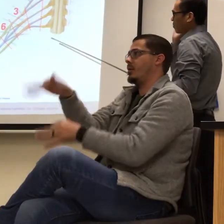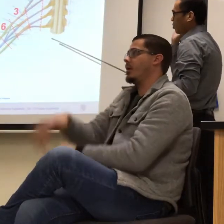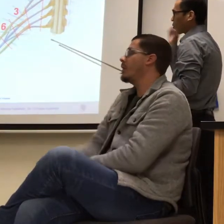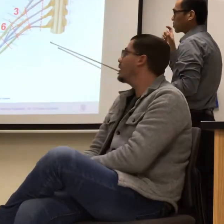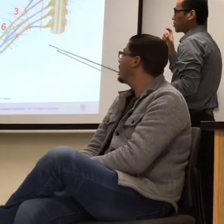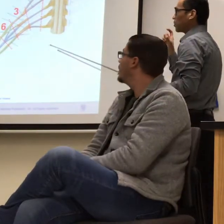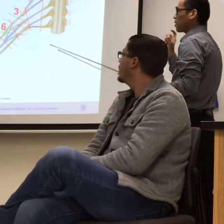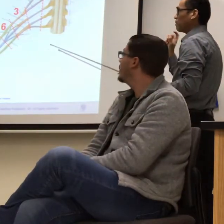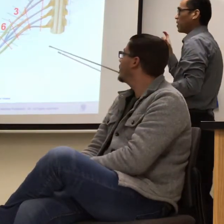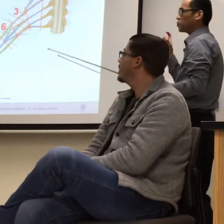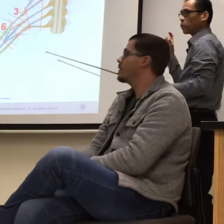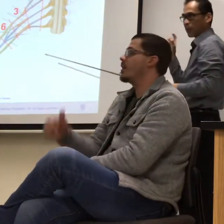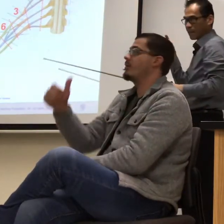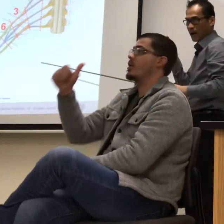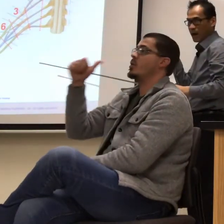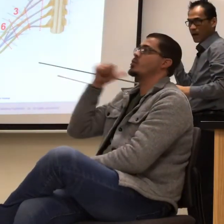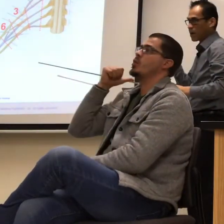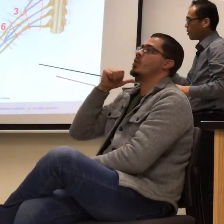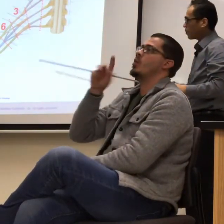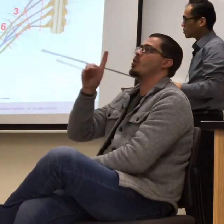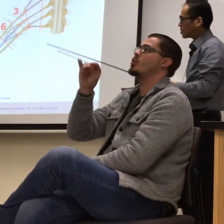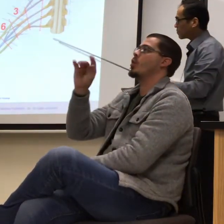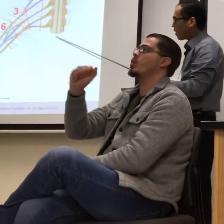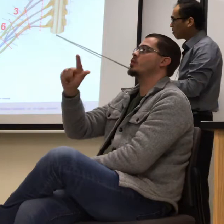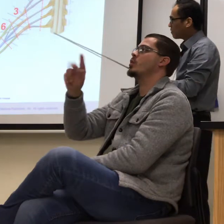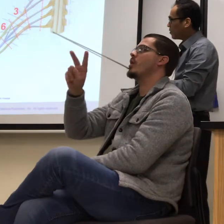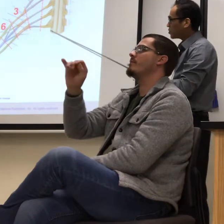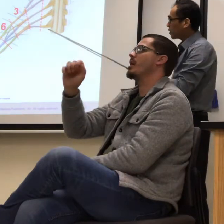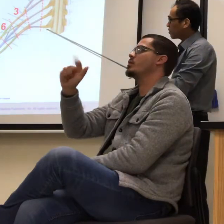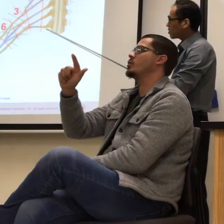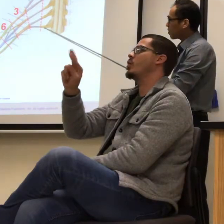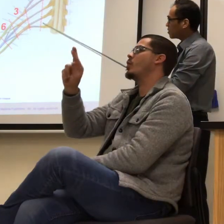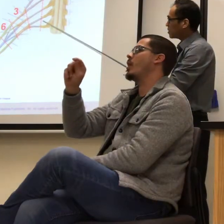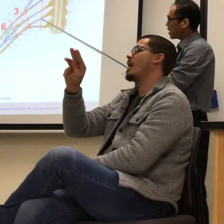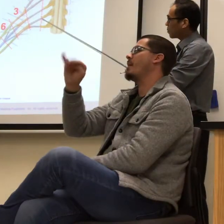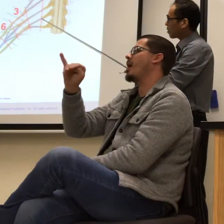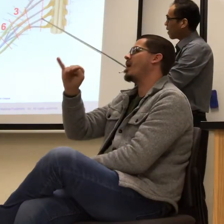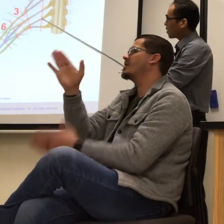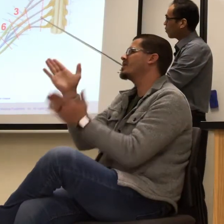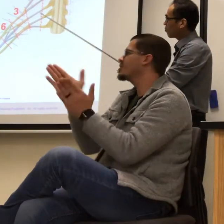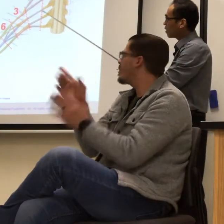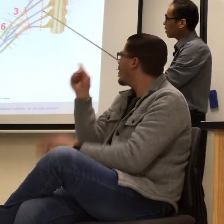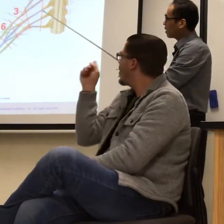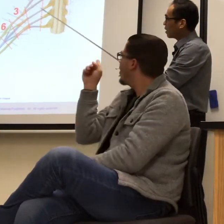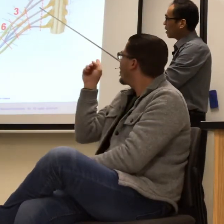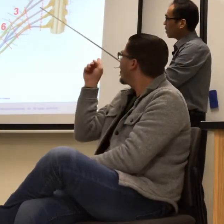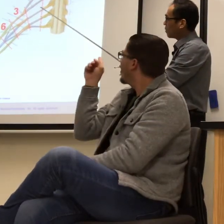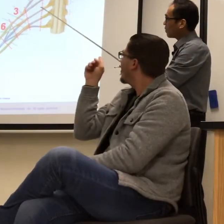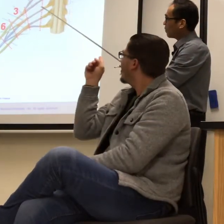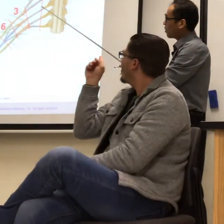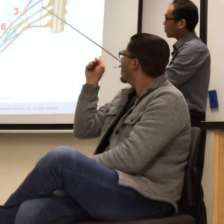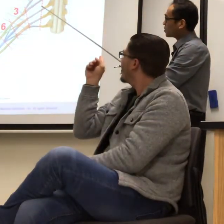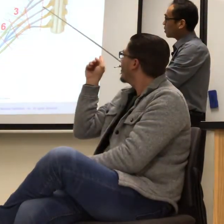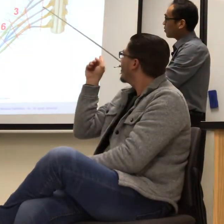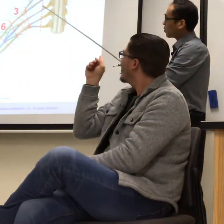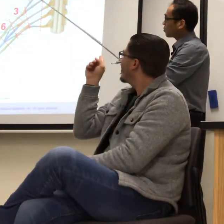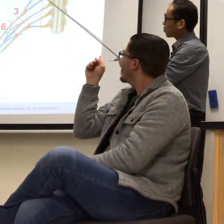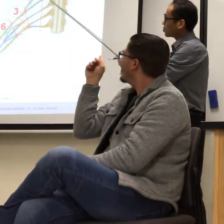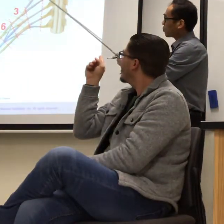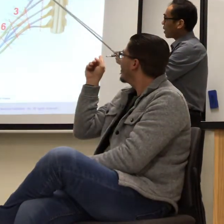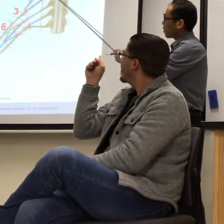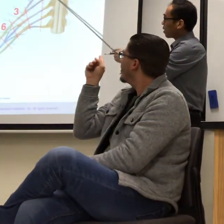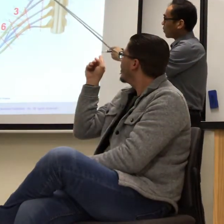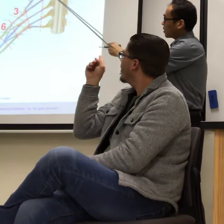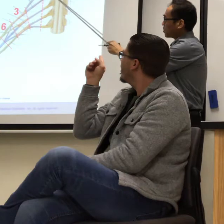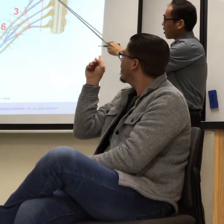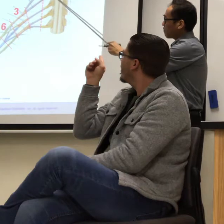had dorsal and ventral rami. There's a small division here. It's hard to see. I put a line over it. But the posterior or